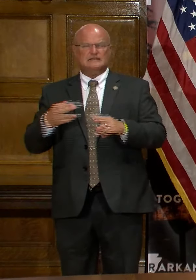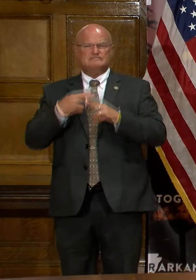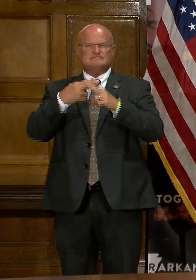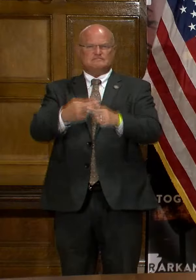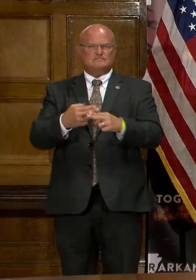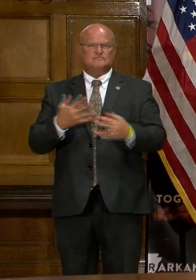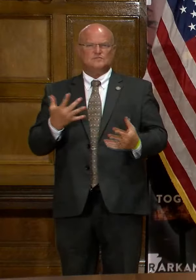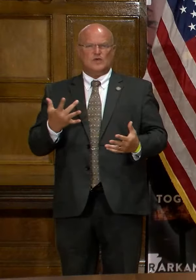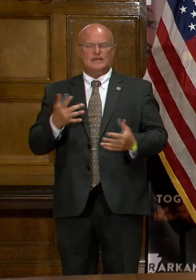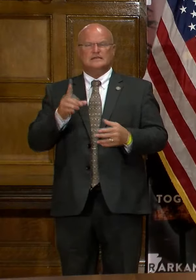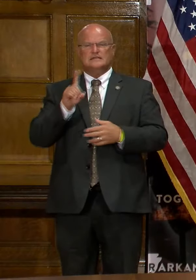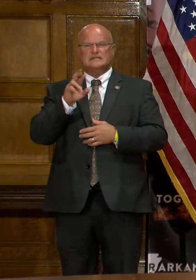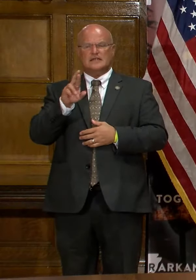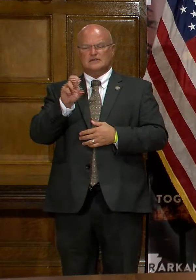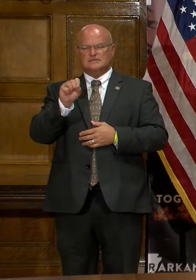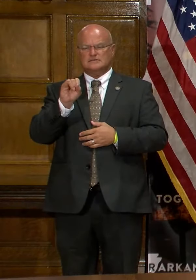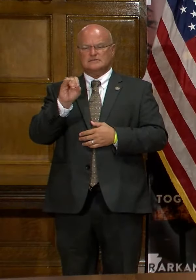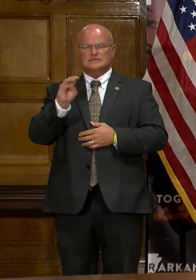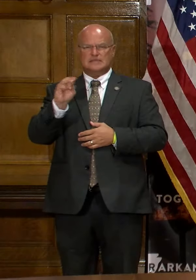Seema.